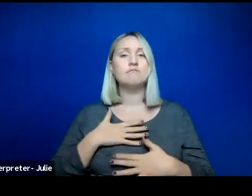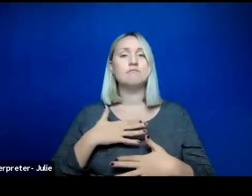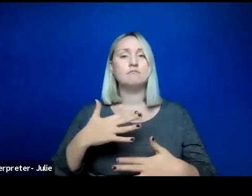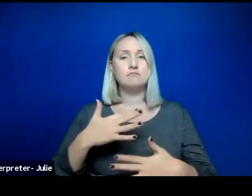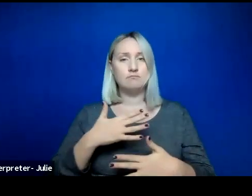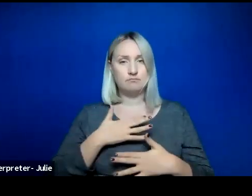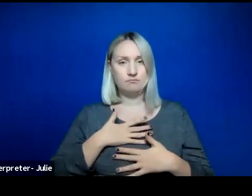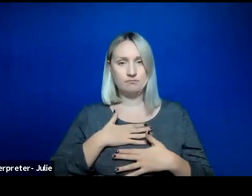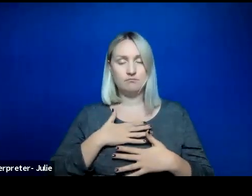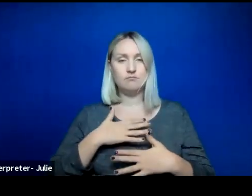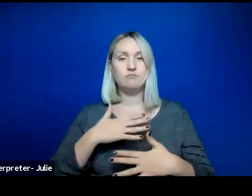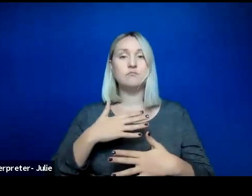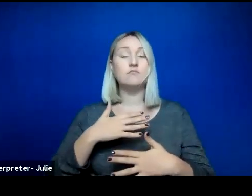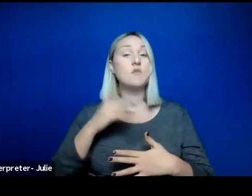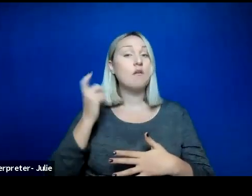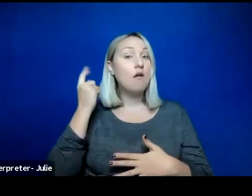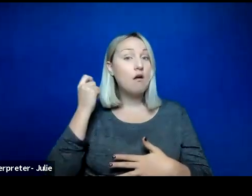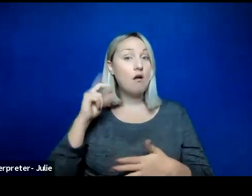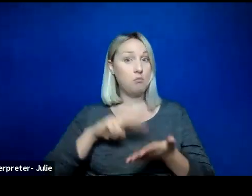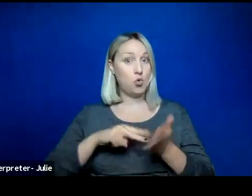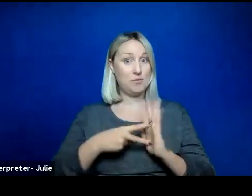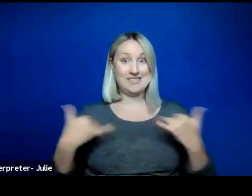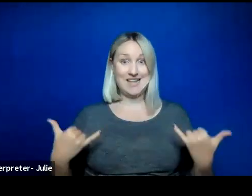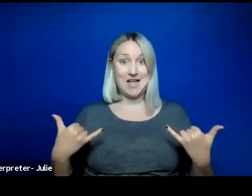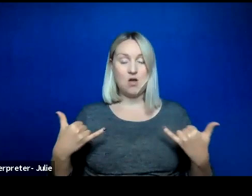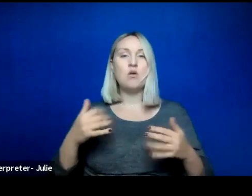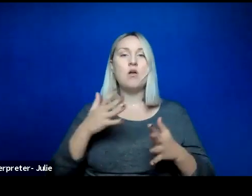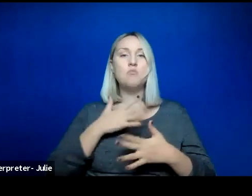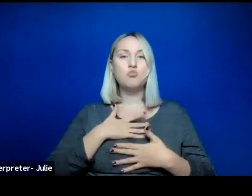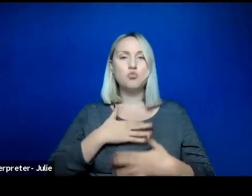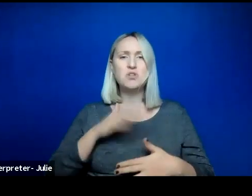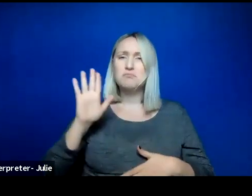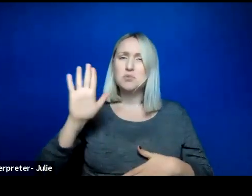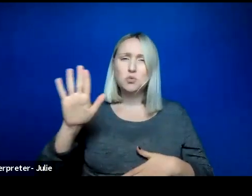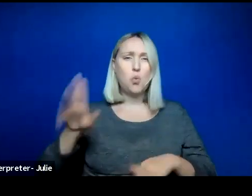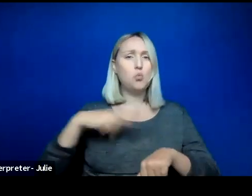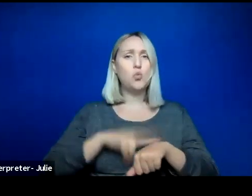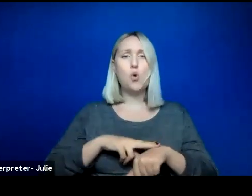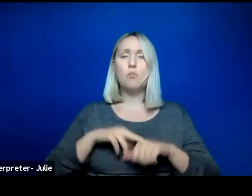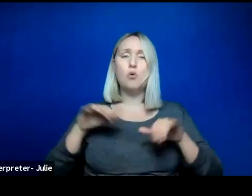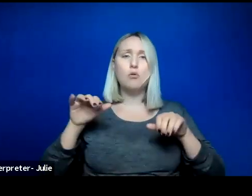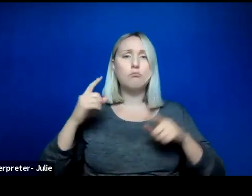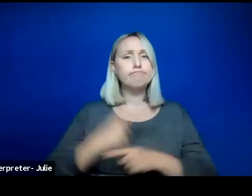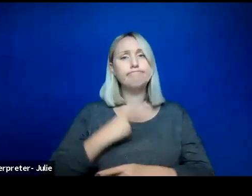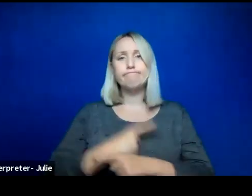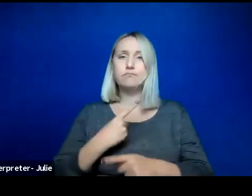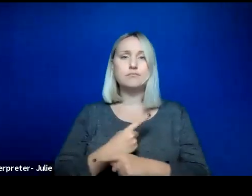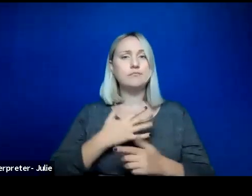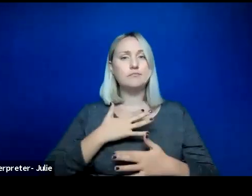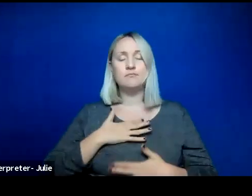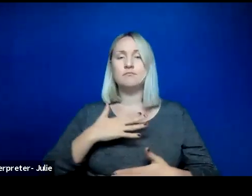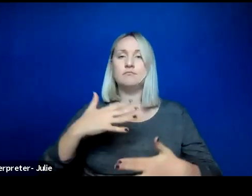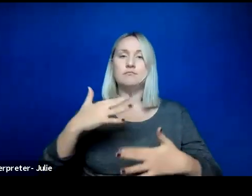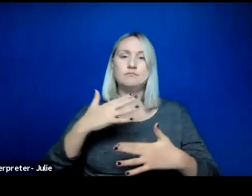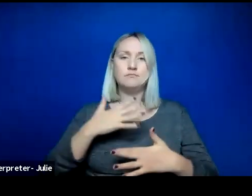simply on purpose, breathe at your pace, breathe at your rhythm.